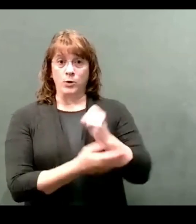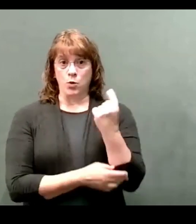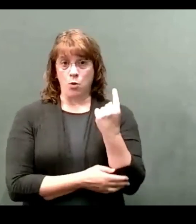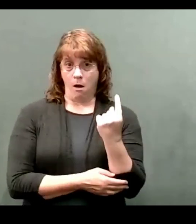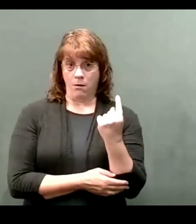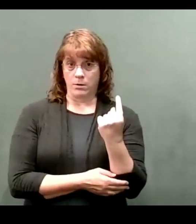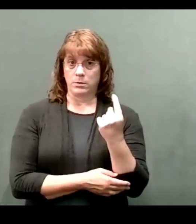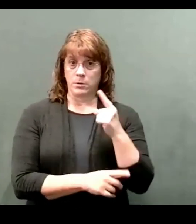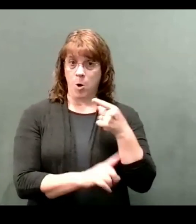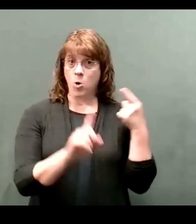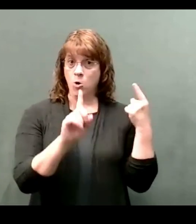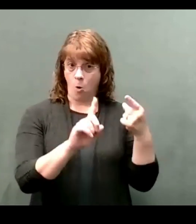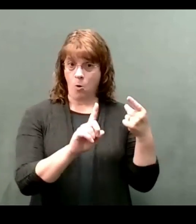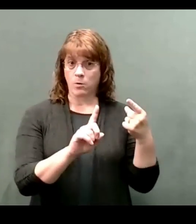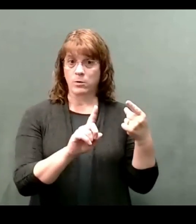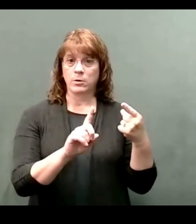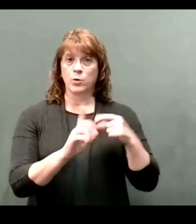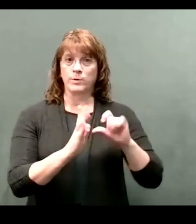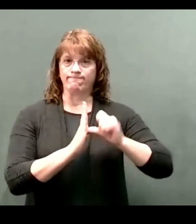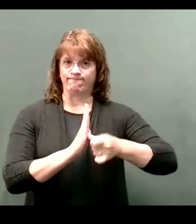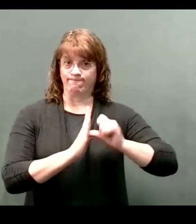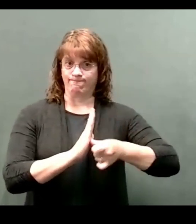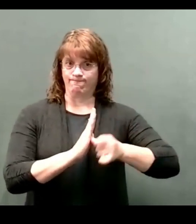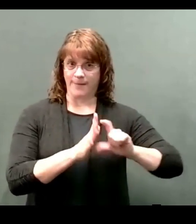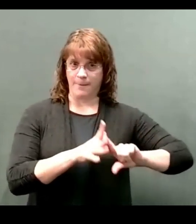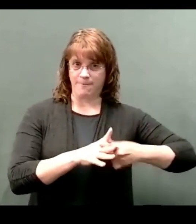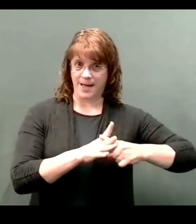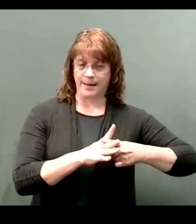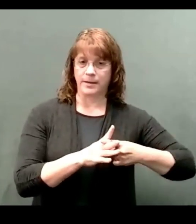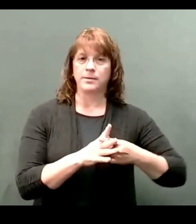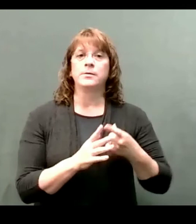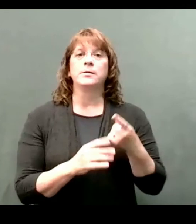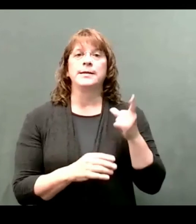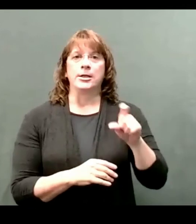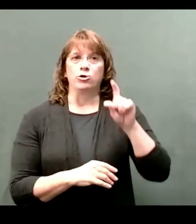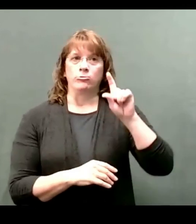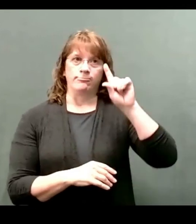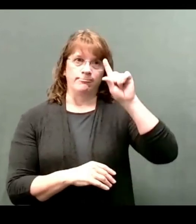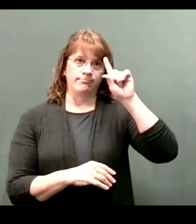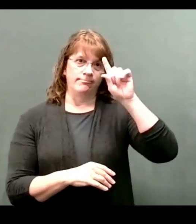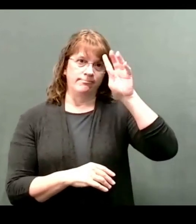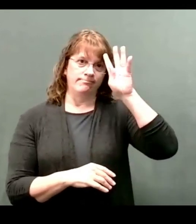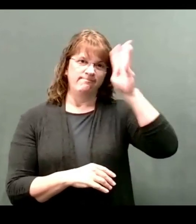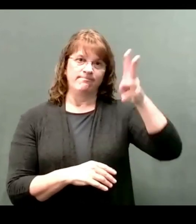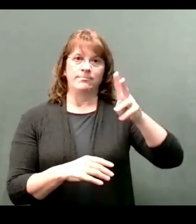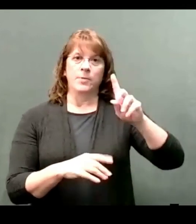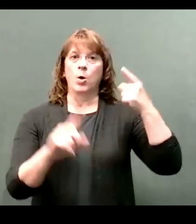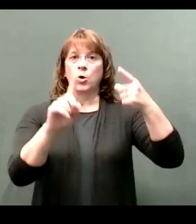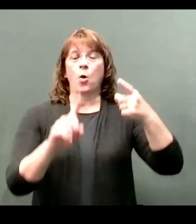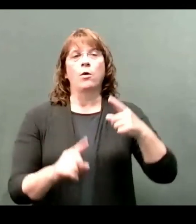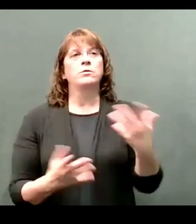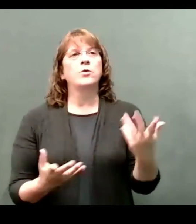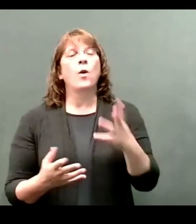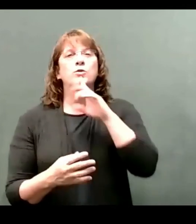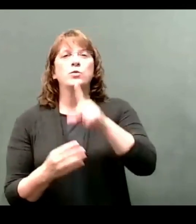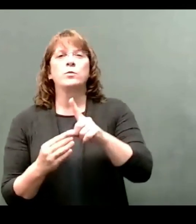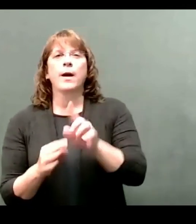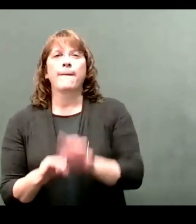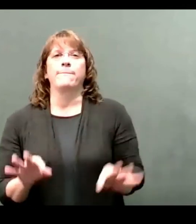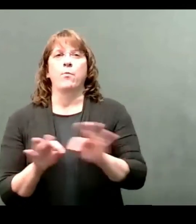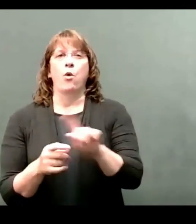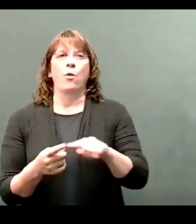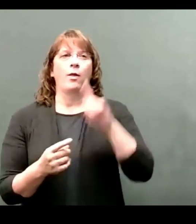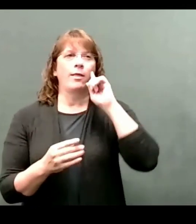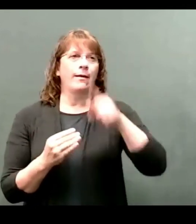page 1 of this worksheet that we emphasized at the beginning there, because what's really important when we're thinking about how we are